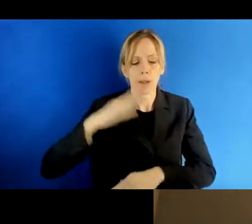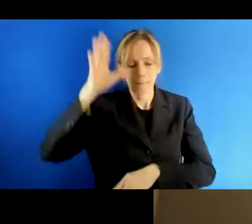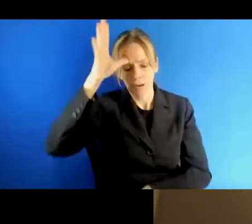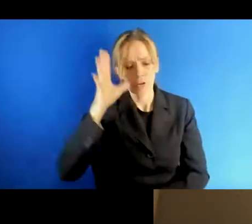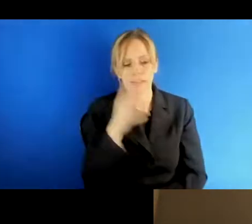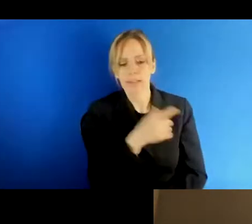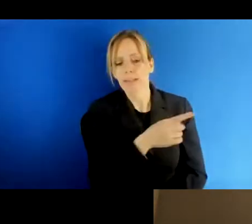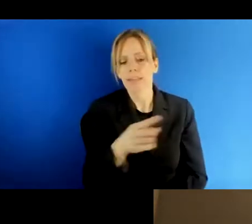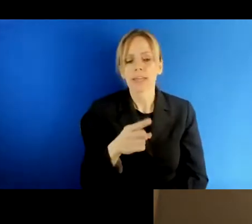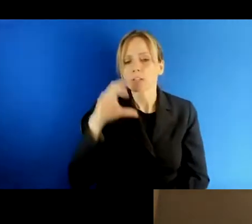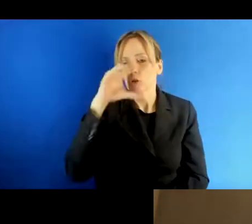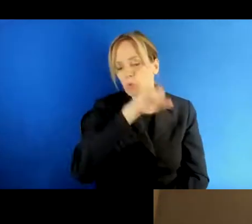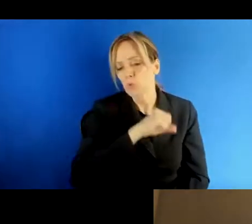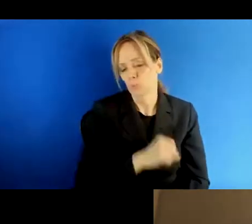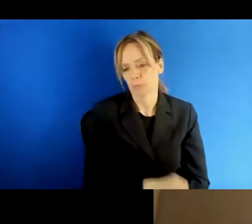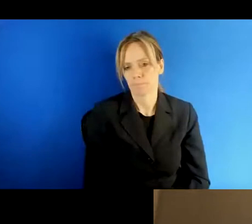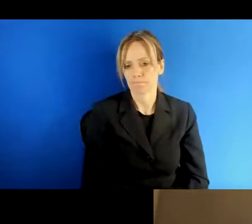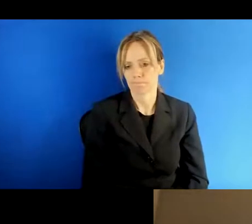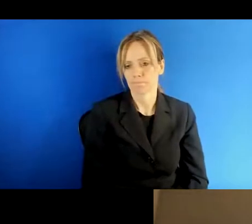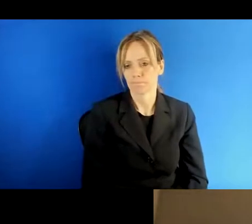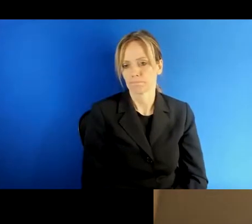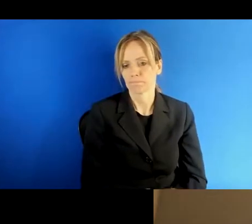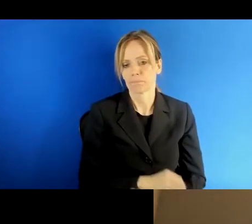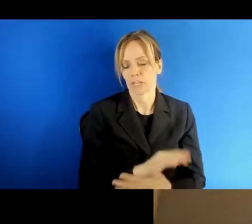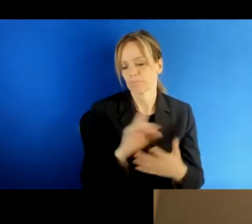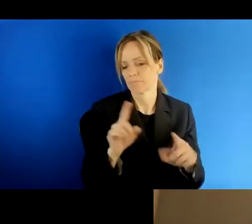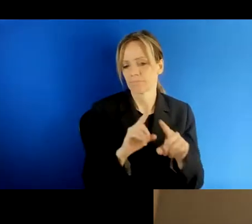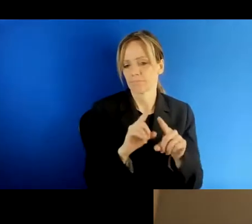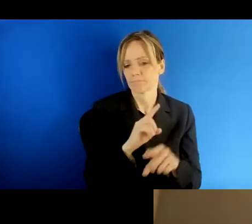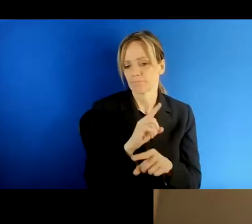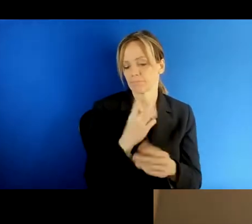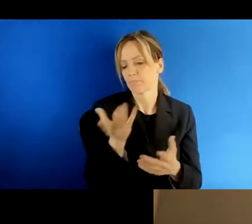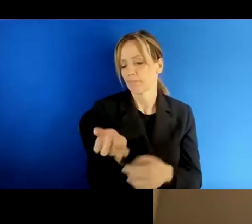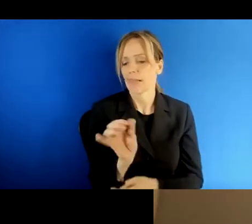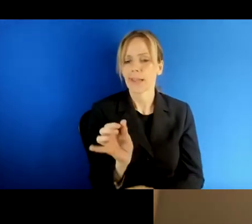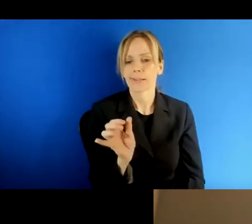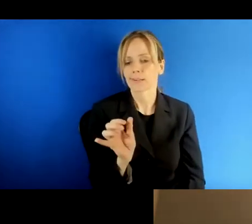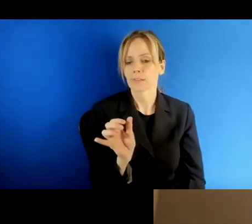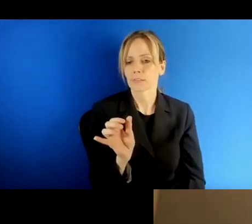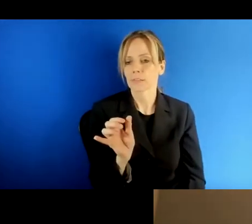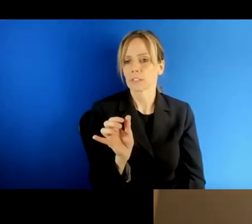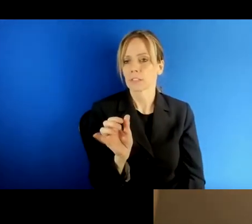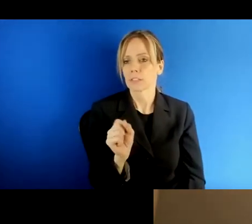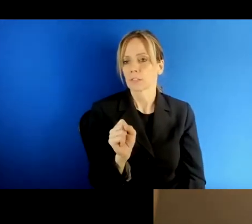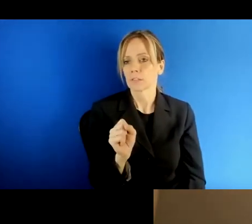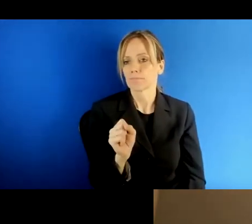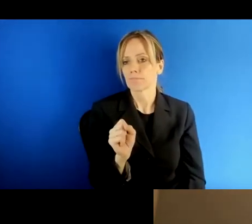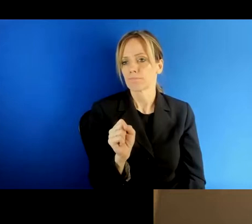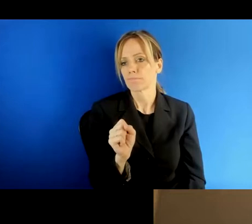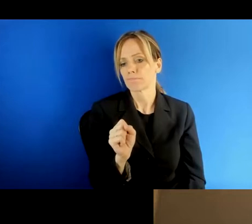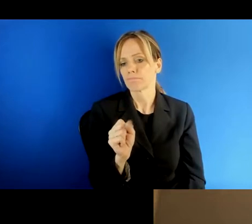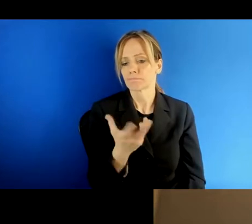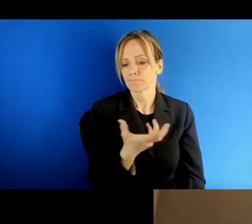like, and like, also there's like the